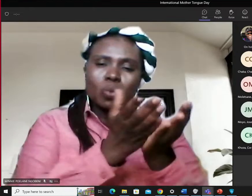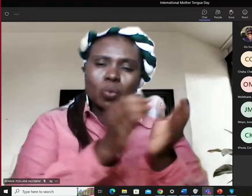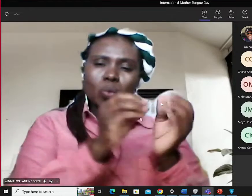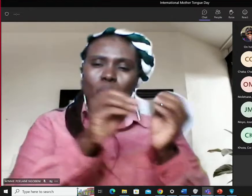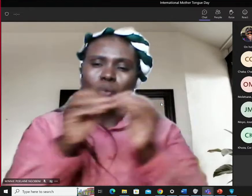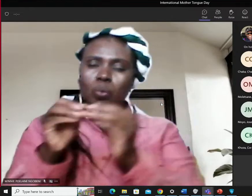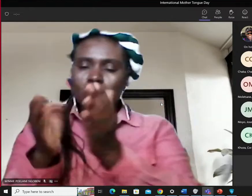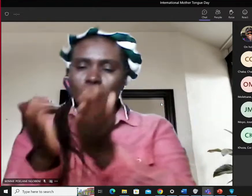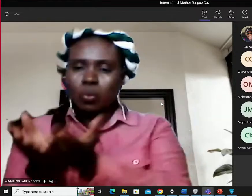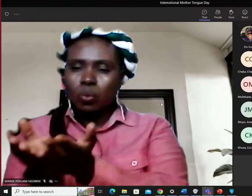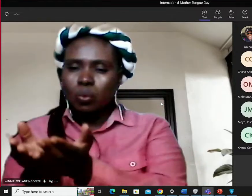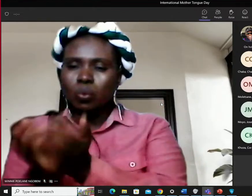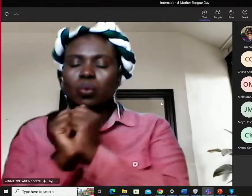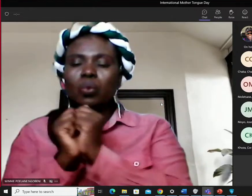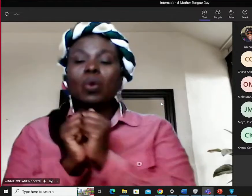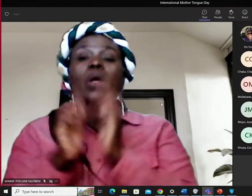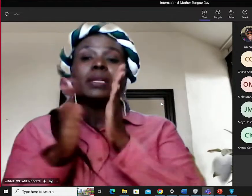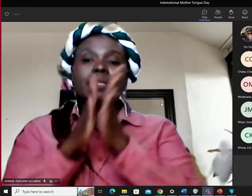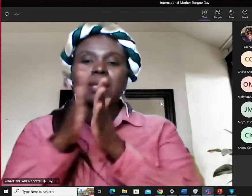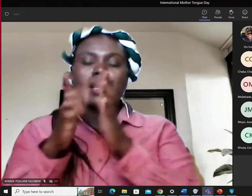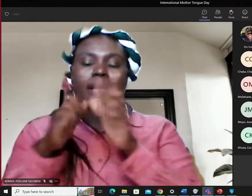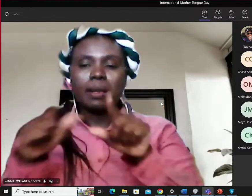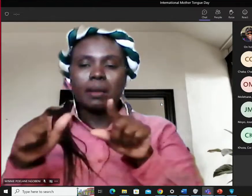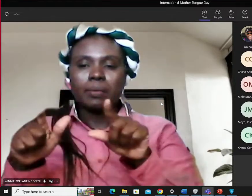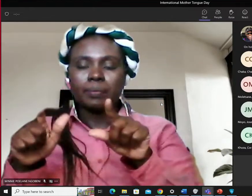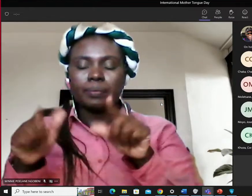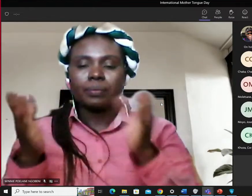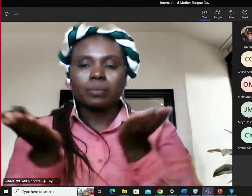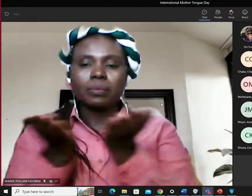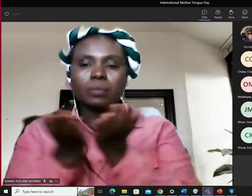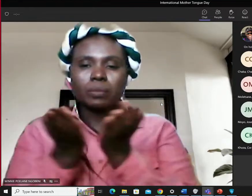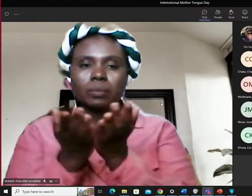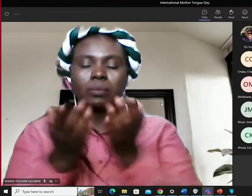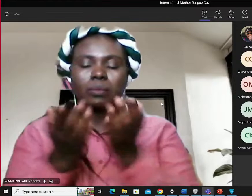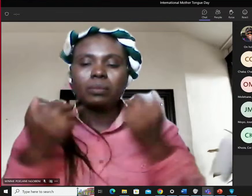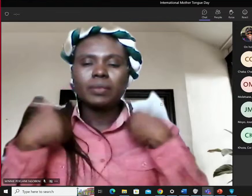language in school started to change a little bit.